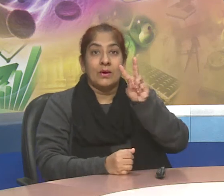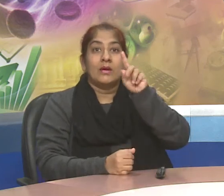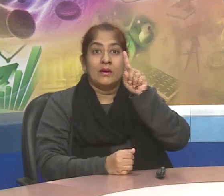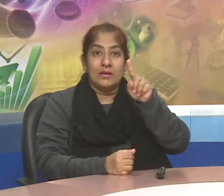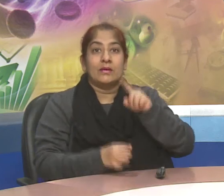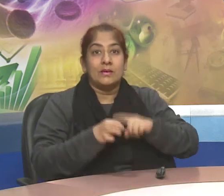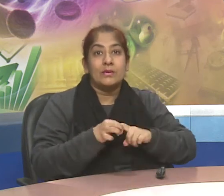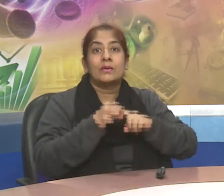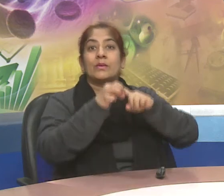Question 21.